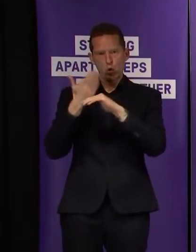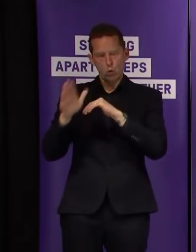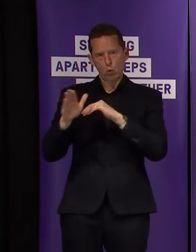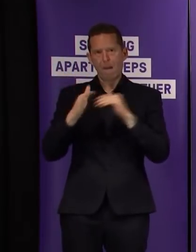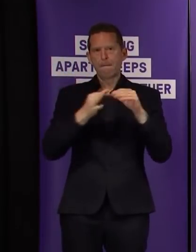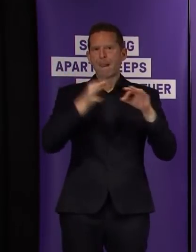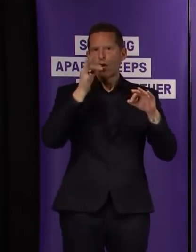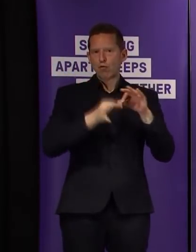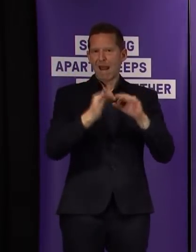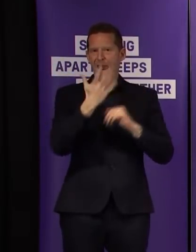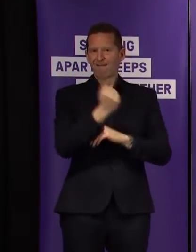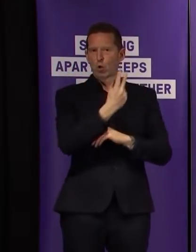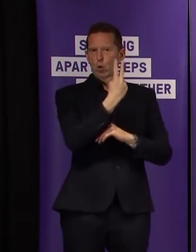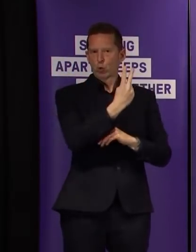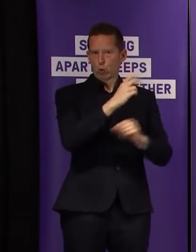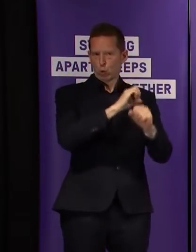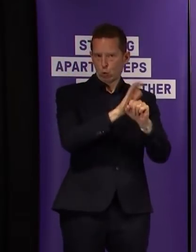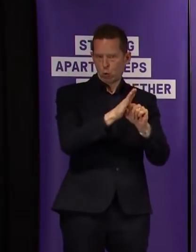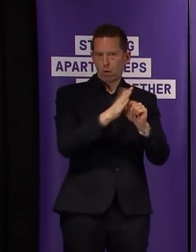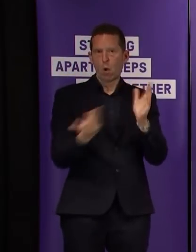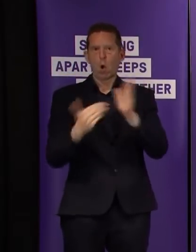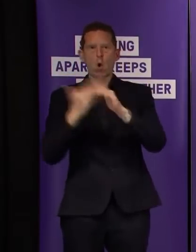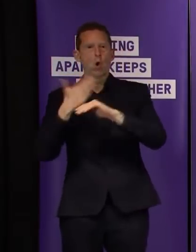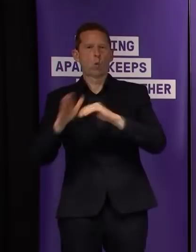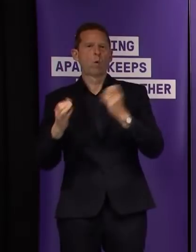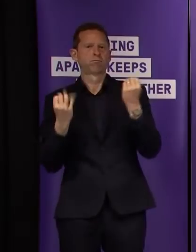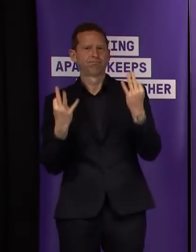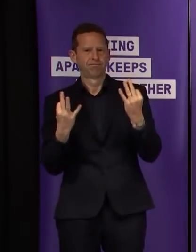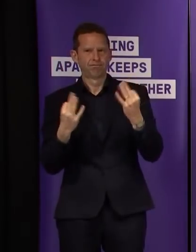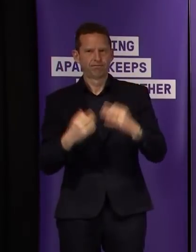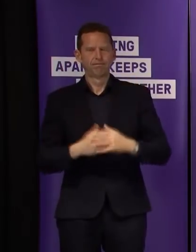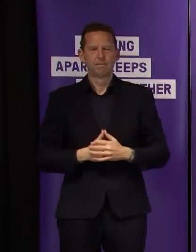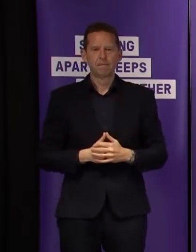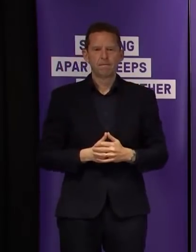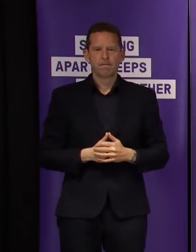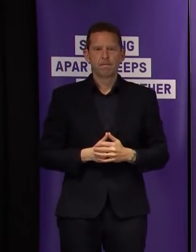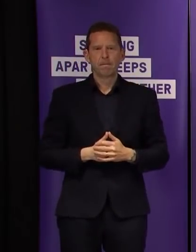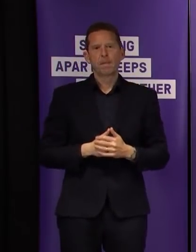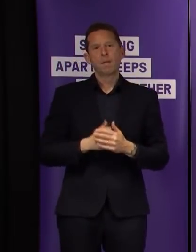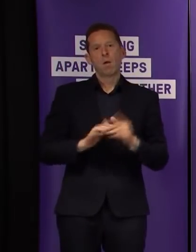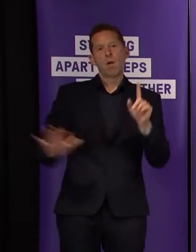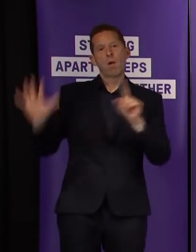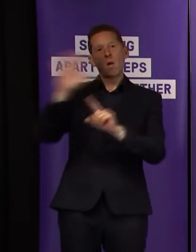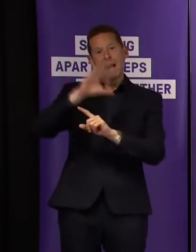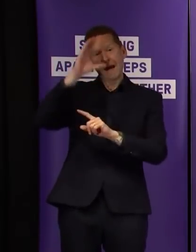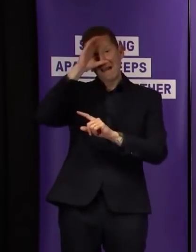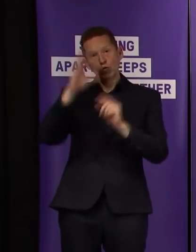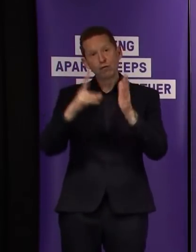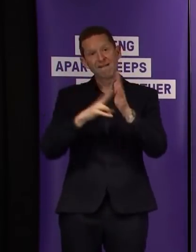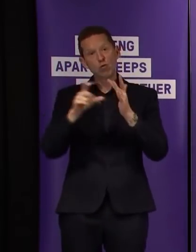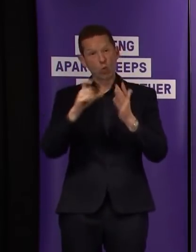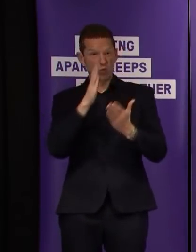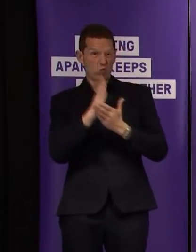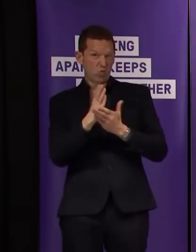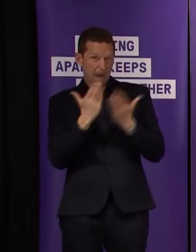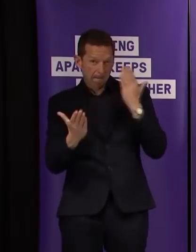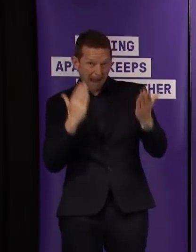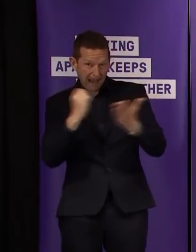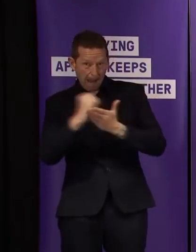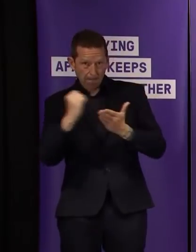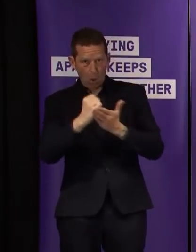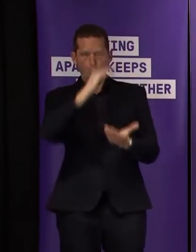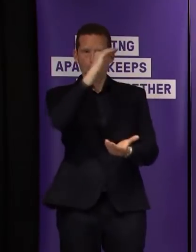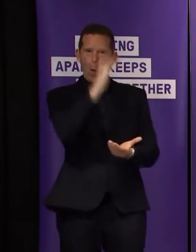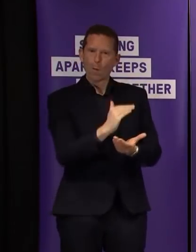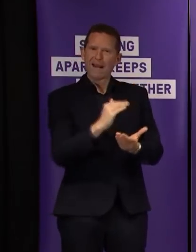no new cases. In general terms, in regional Victoria, those numbers are low, and they do need to be